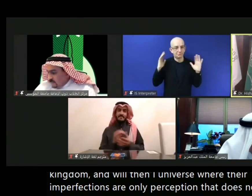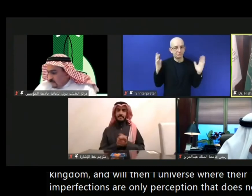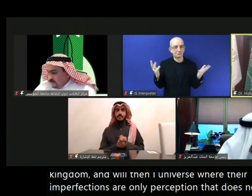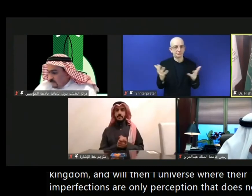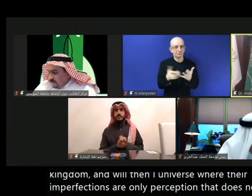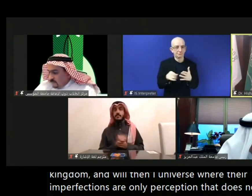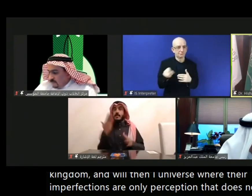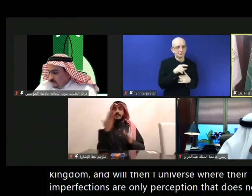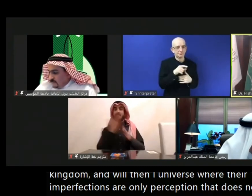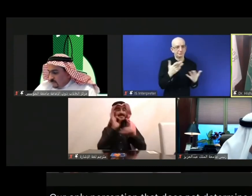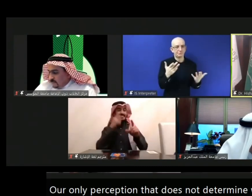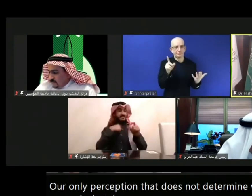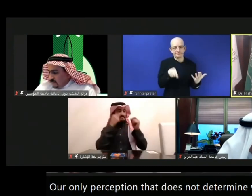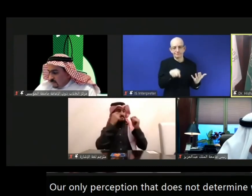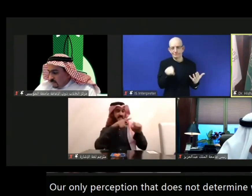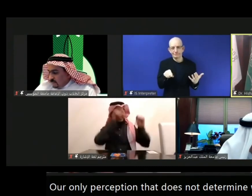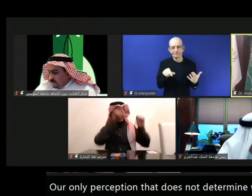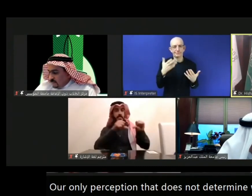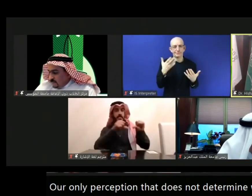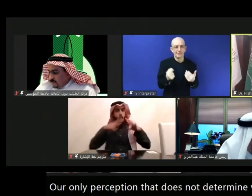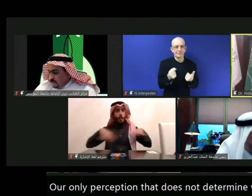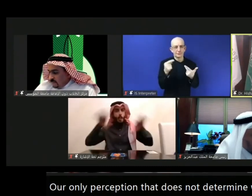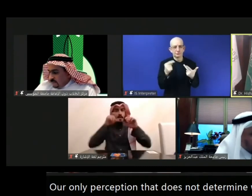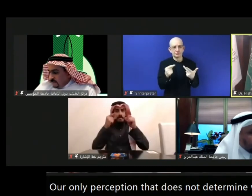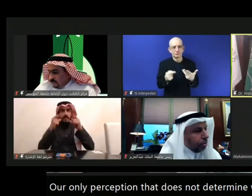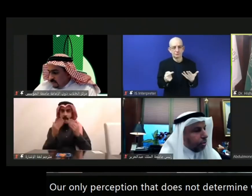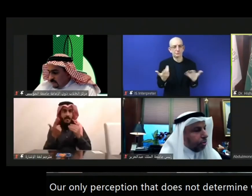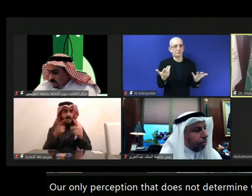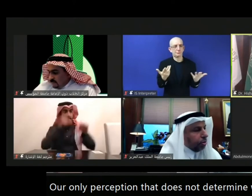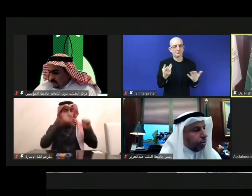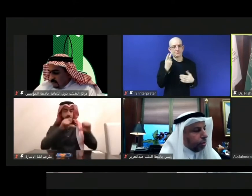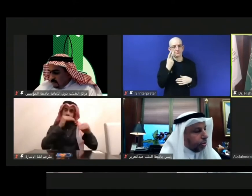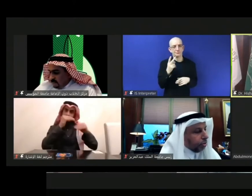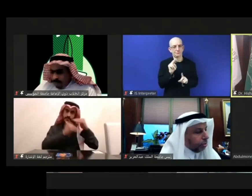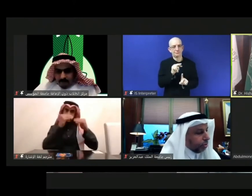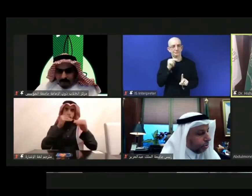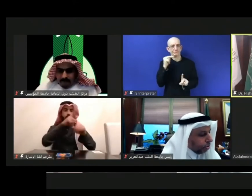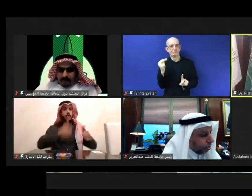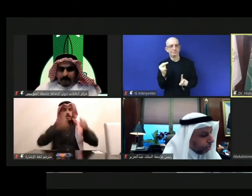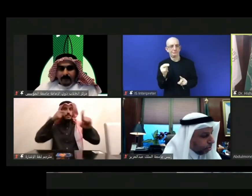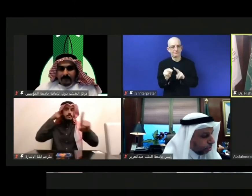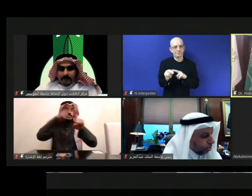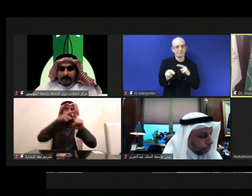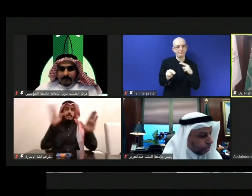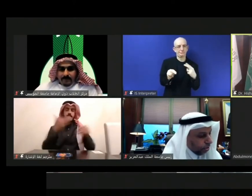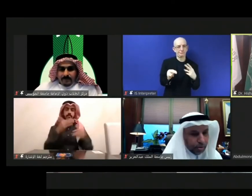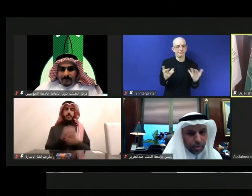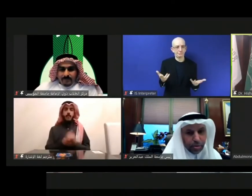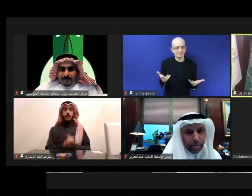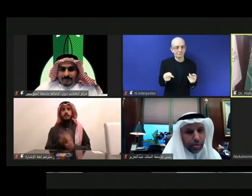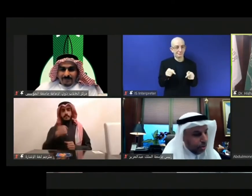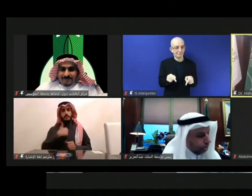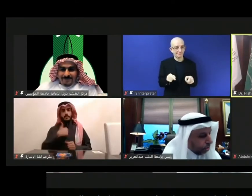are and what they can achieve in this world. I'm really glad, I'm sorry for the extended speech,